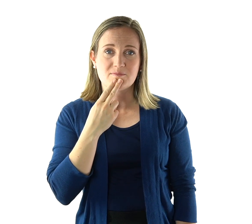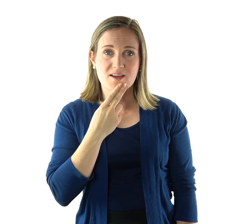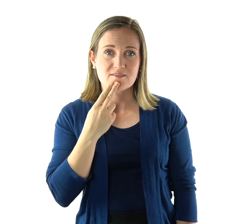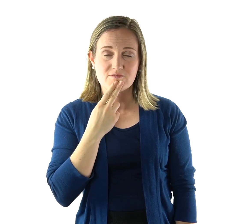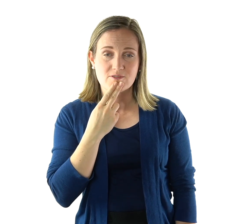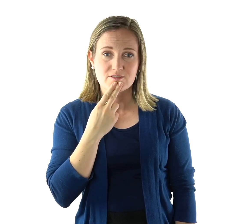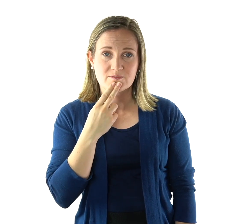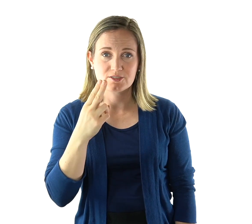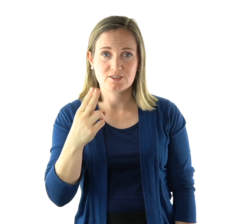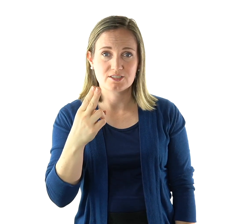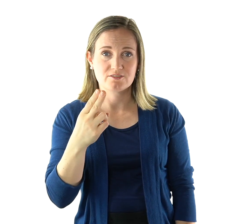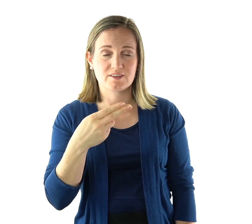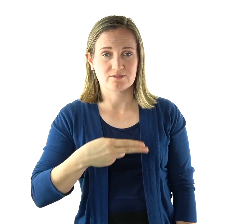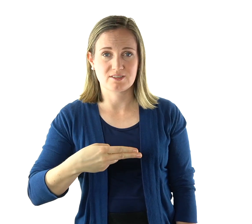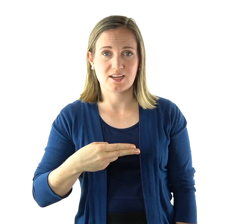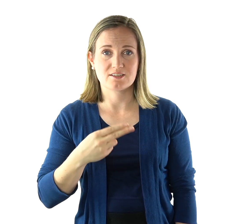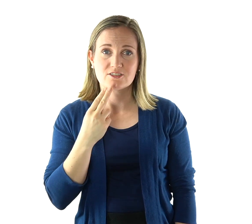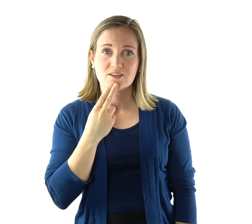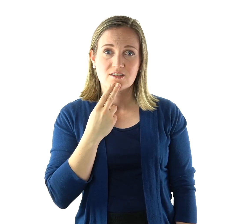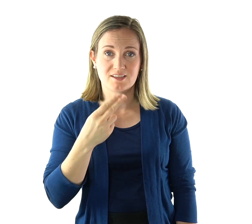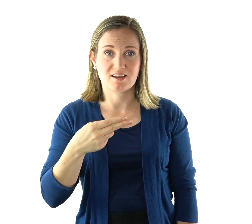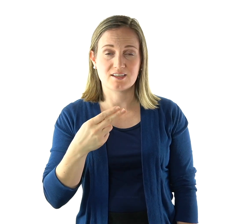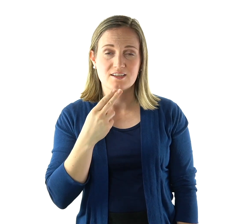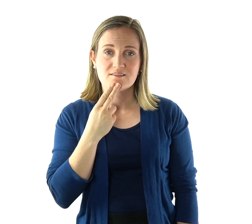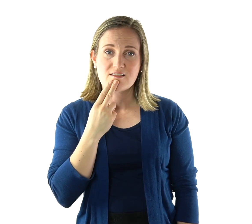back and forth with these 2 fingers of the H. Honey.